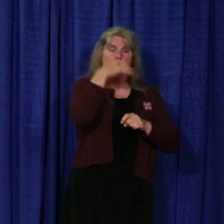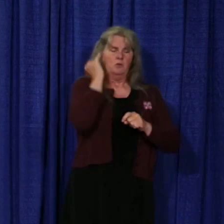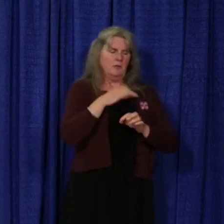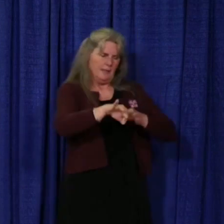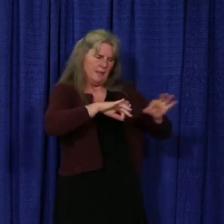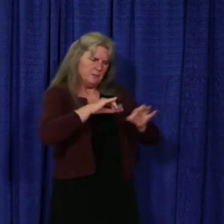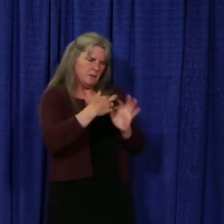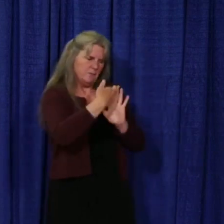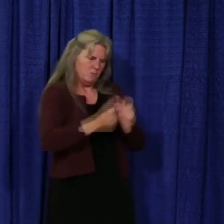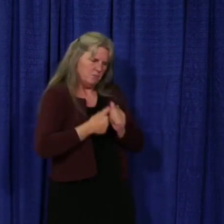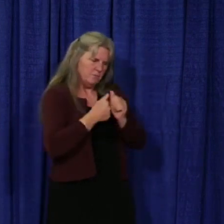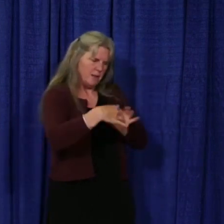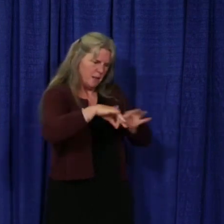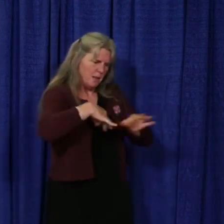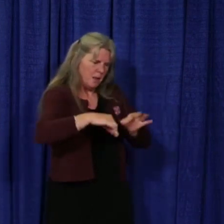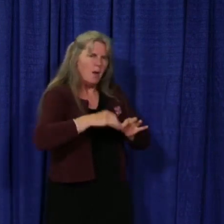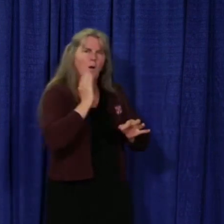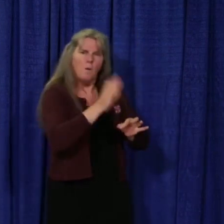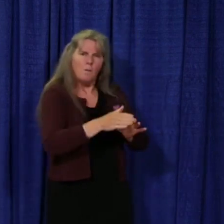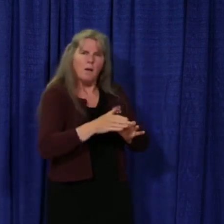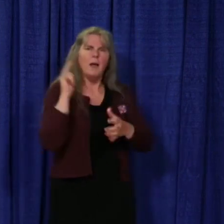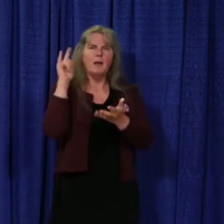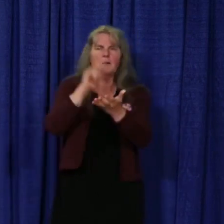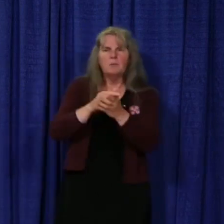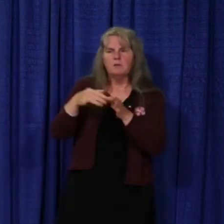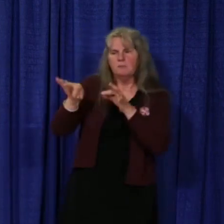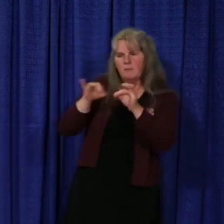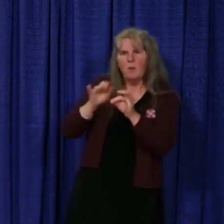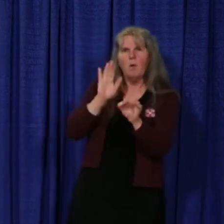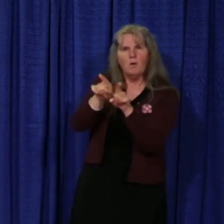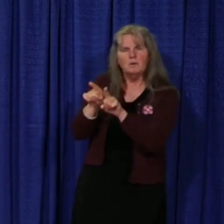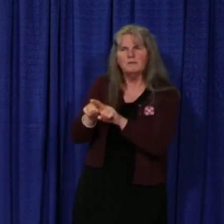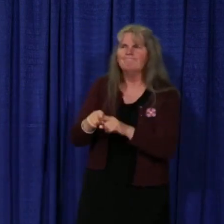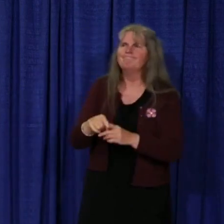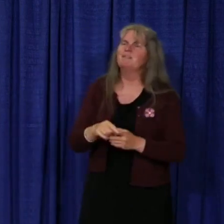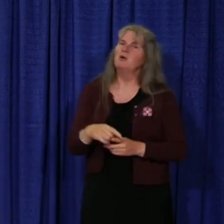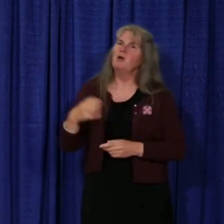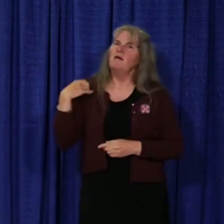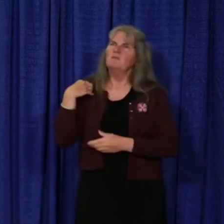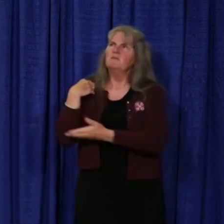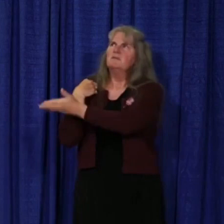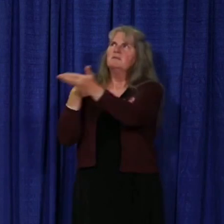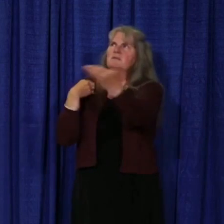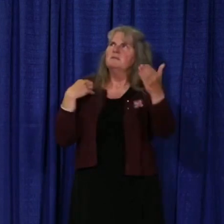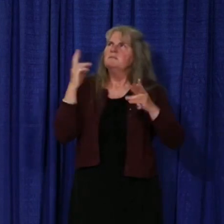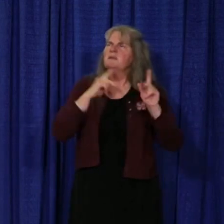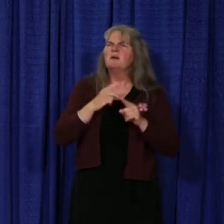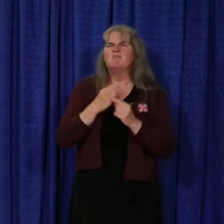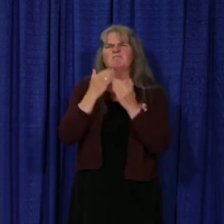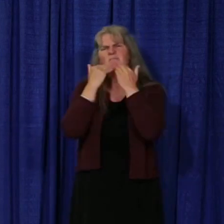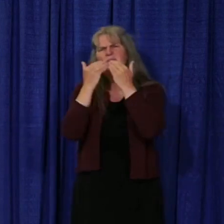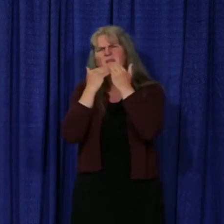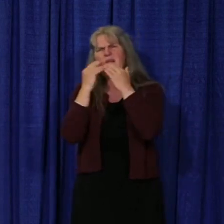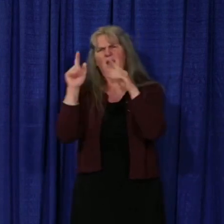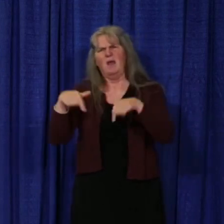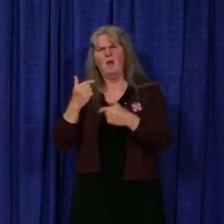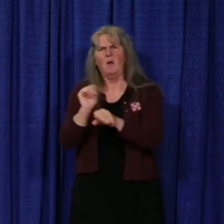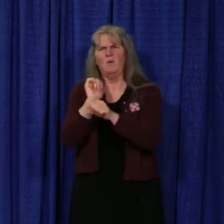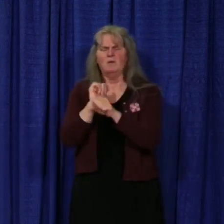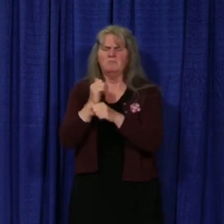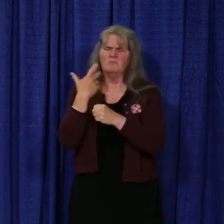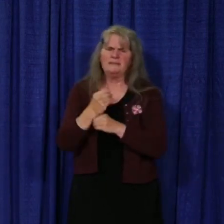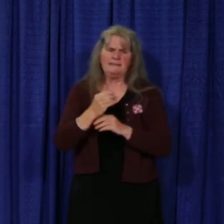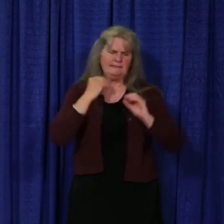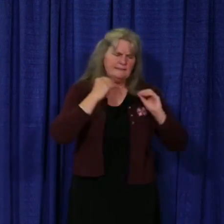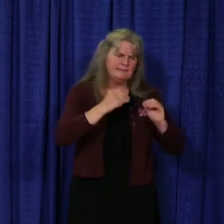upon entry. I want to thank the enforcement officers that have been doing exceptional work to educate visitors